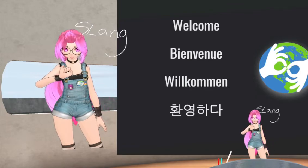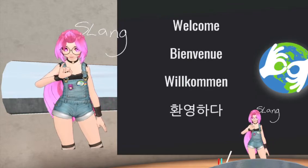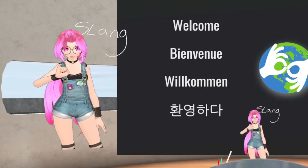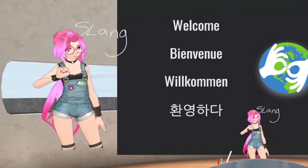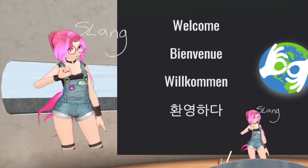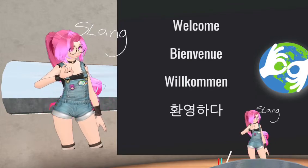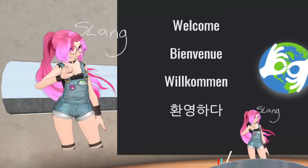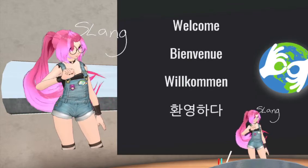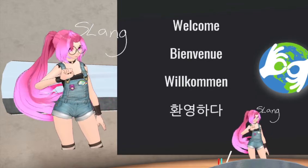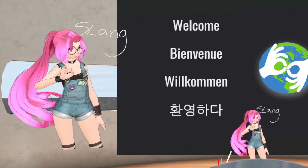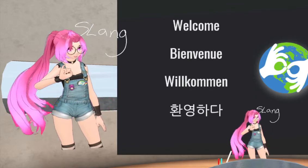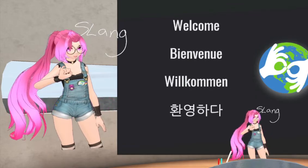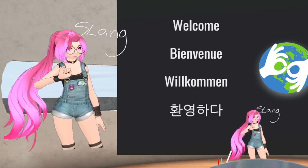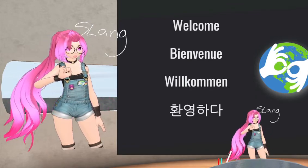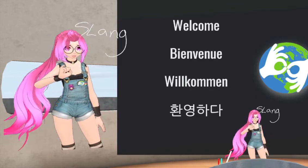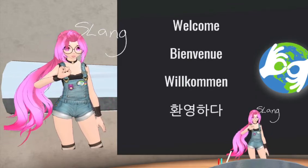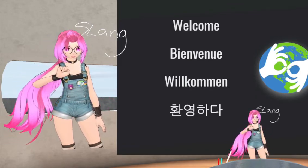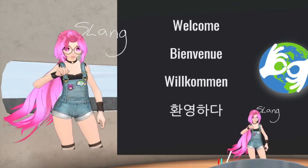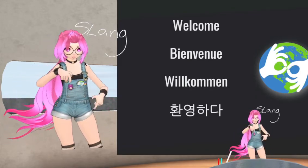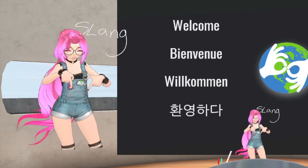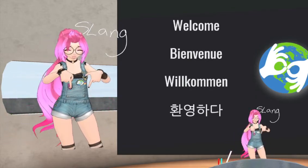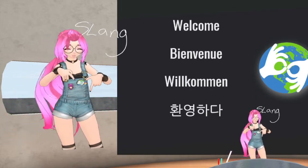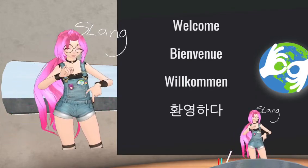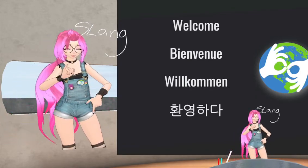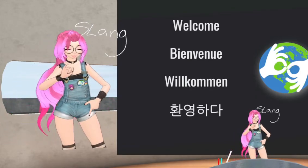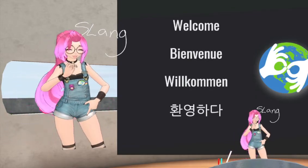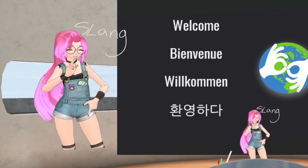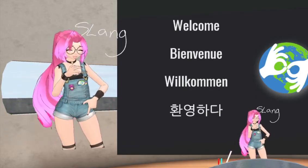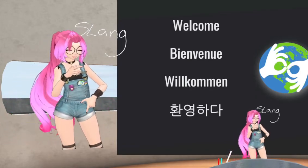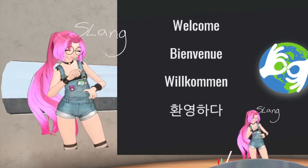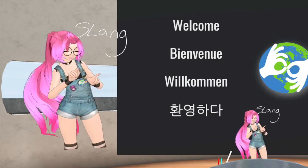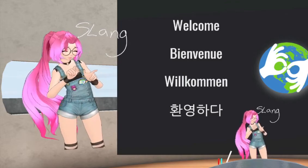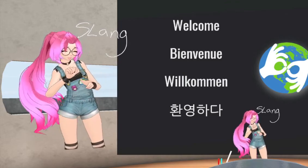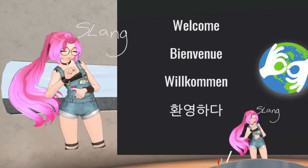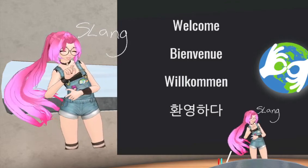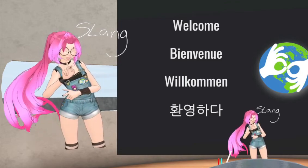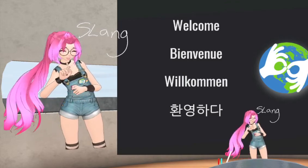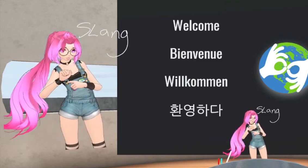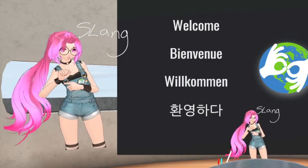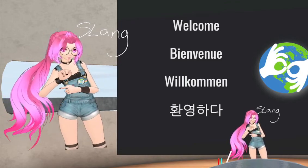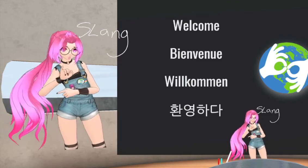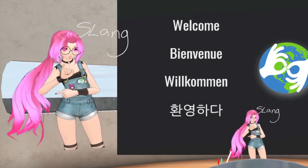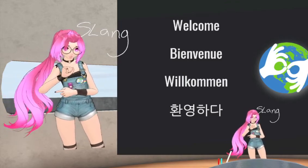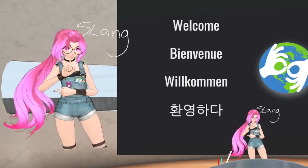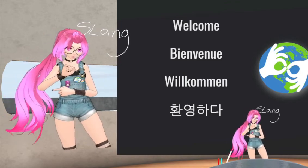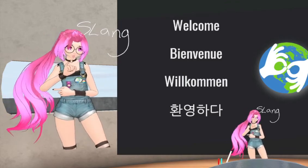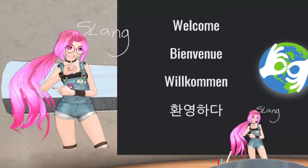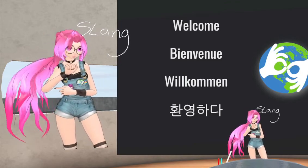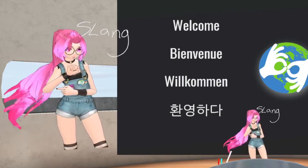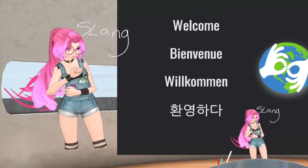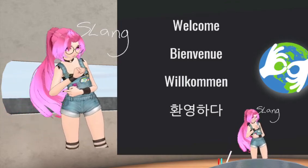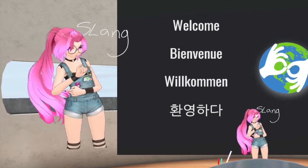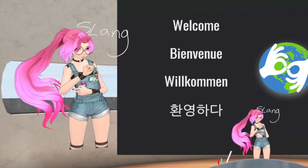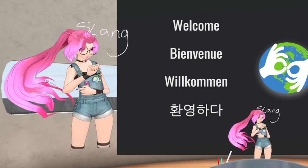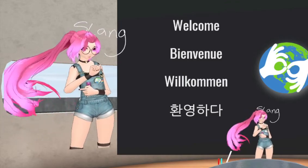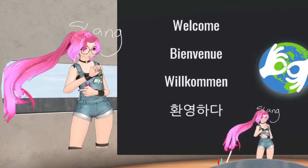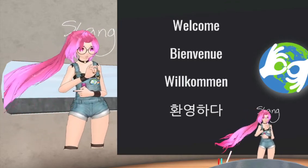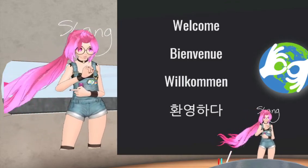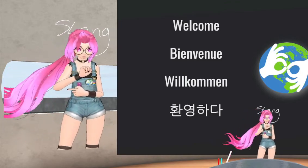2. It's a 2. Right? Very. It's the same hand shape. And who can show me how to sign interesting? Who can